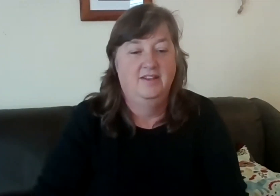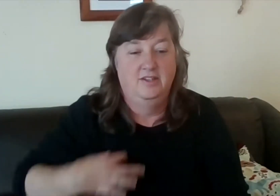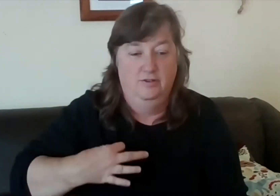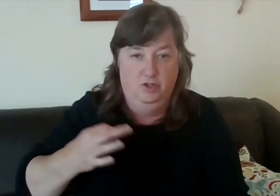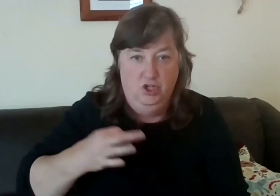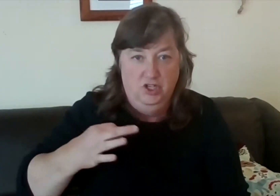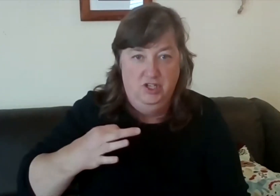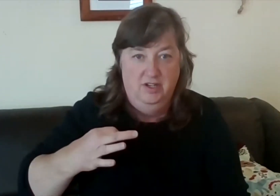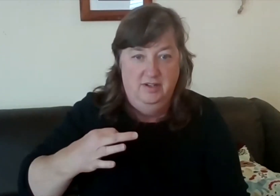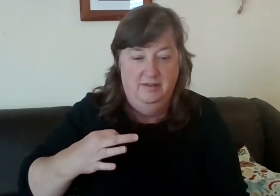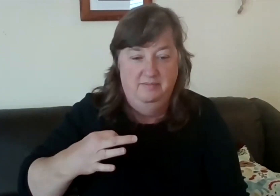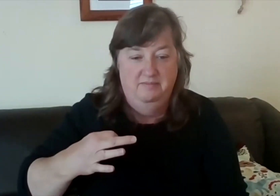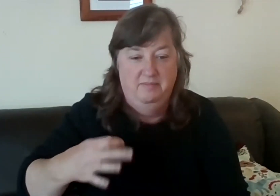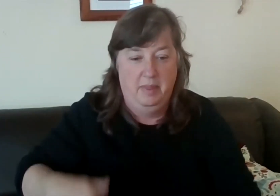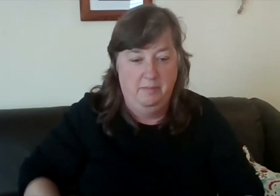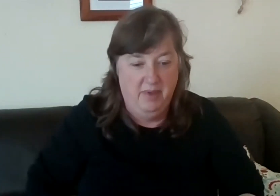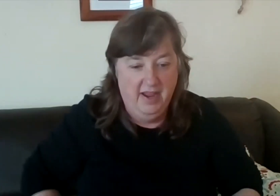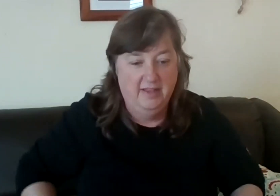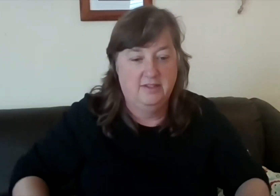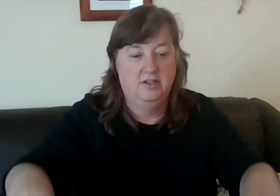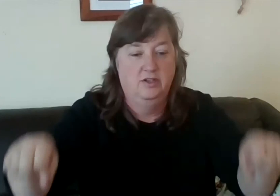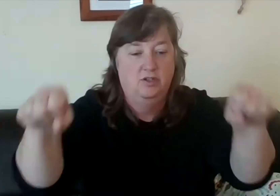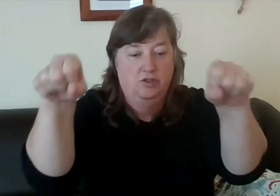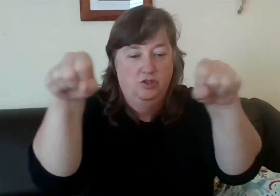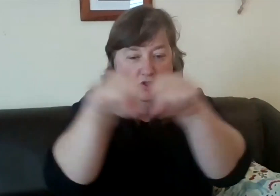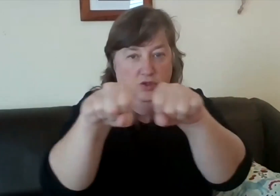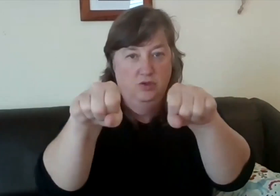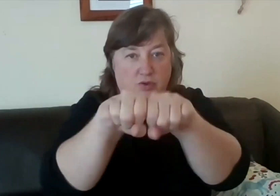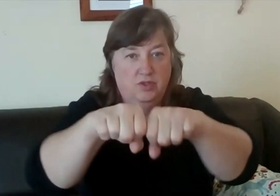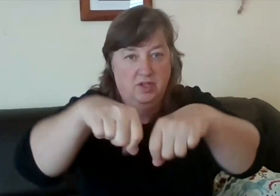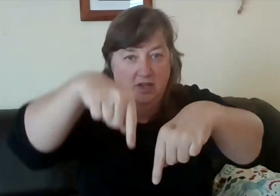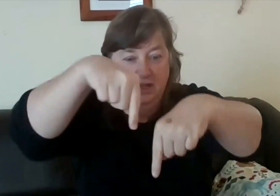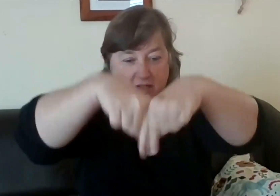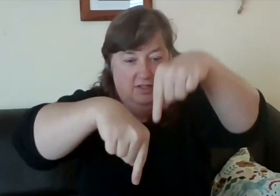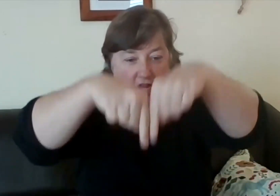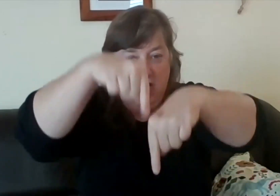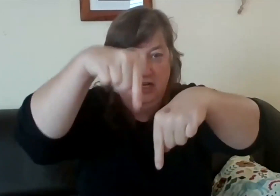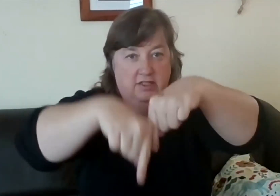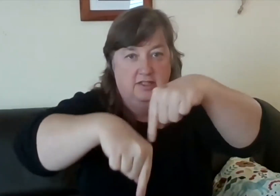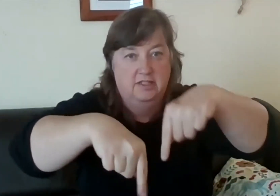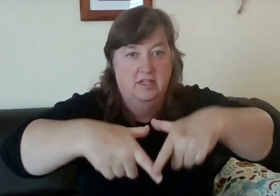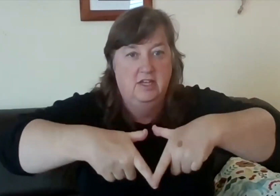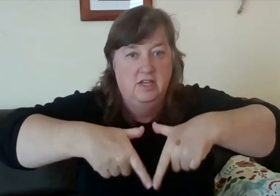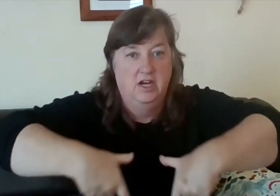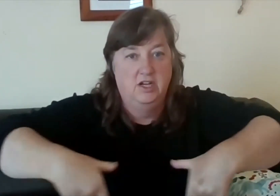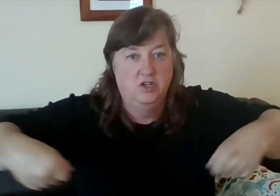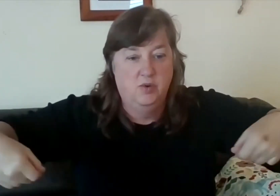So shirt, pants, shoes, socks,